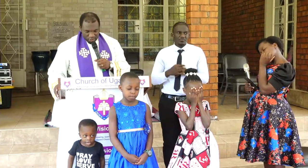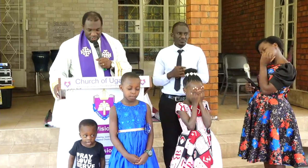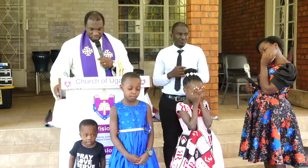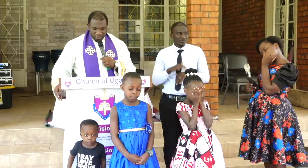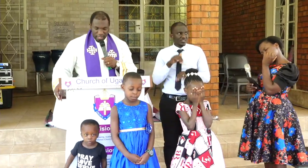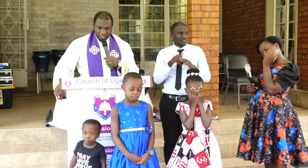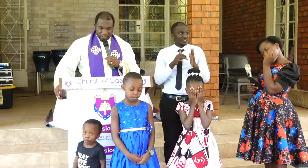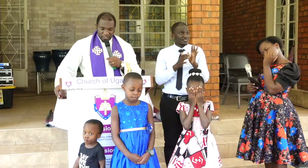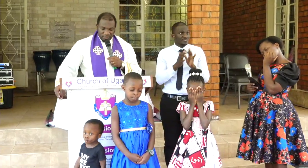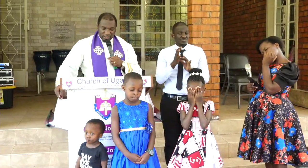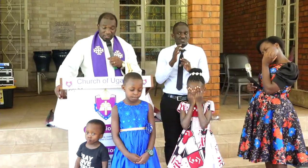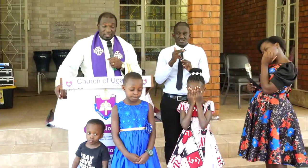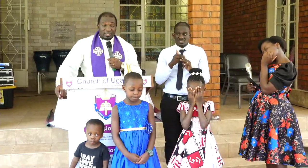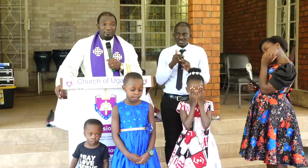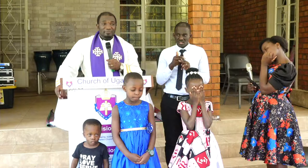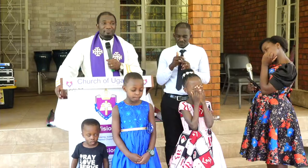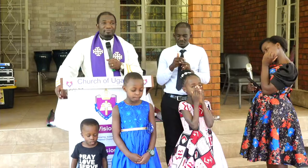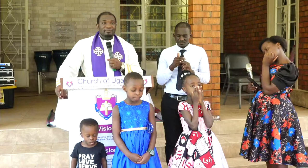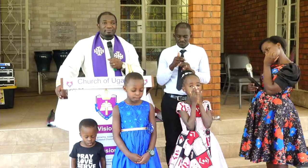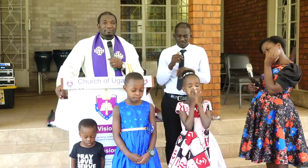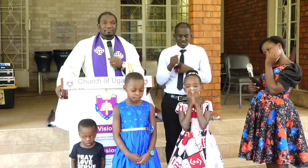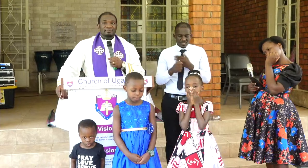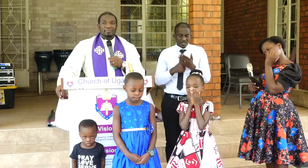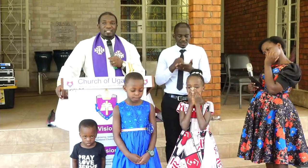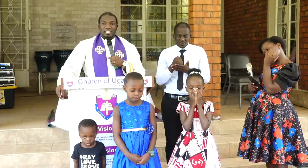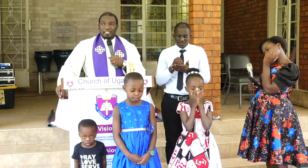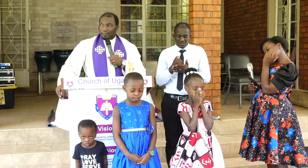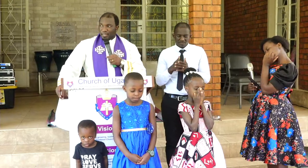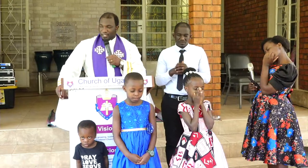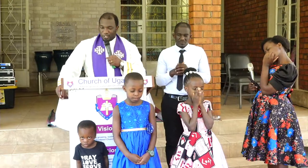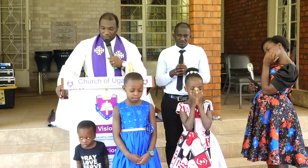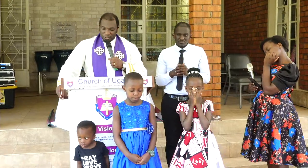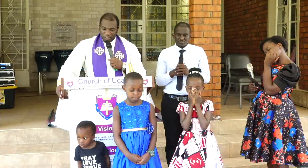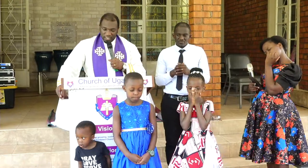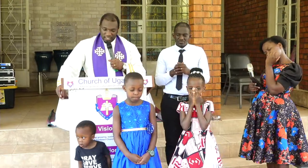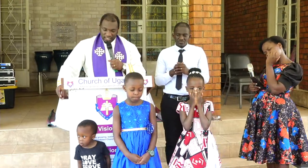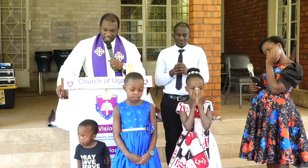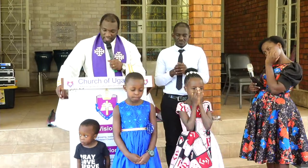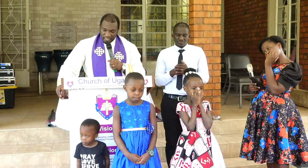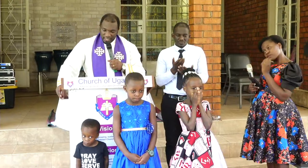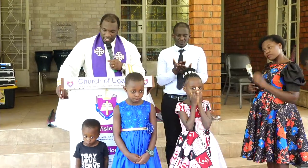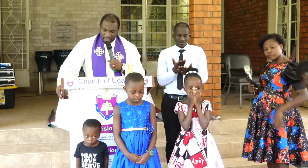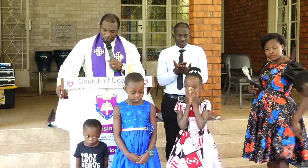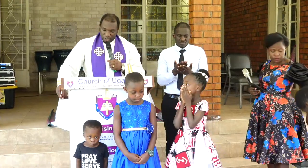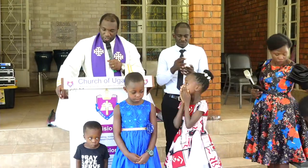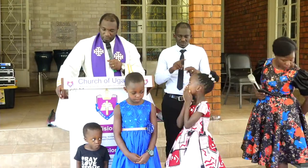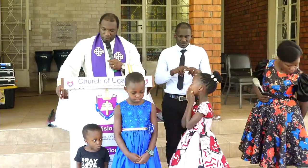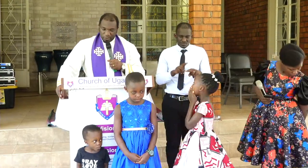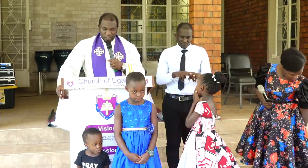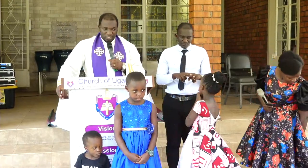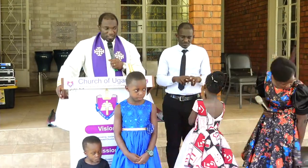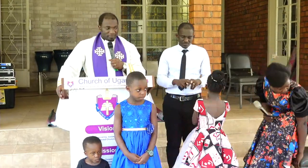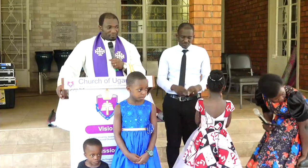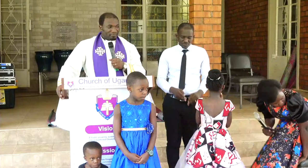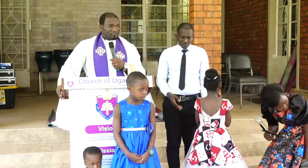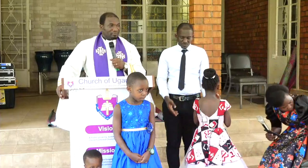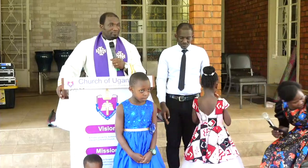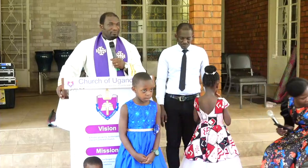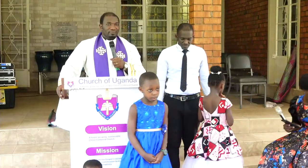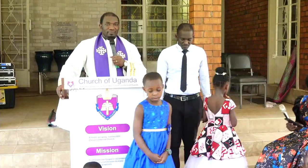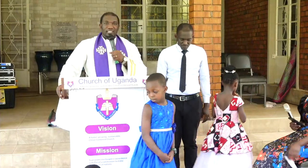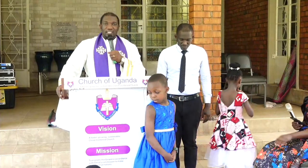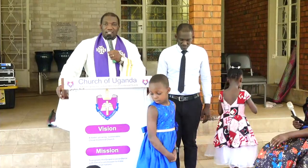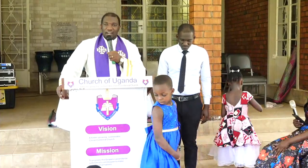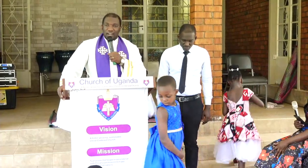In Jesus Christ, O Lord. Let me ask you to seat and we shall proceed.